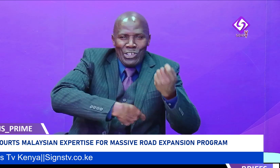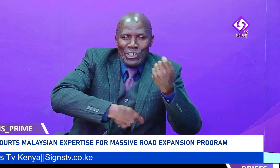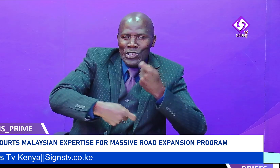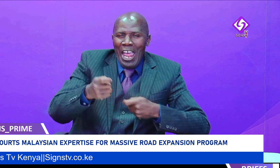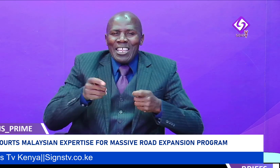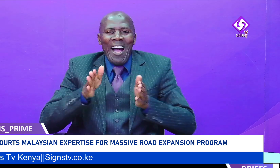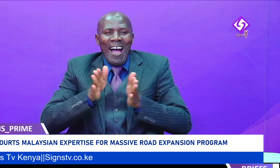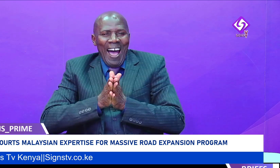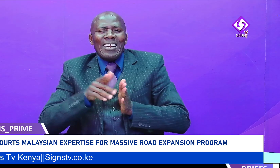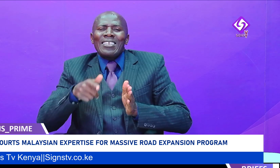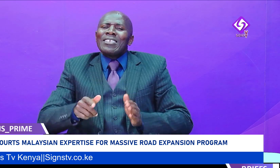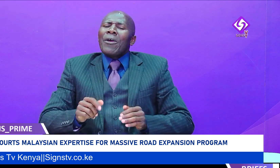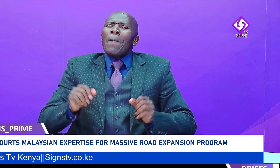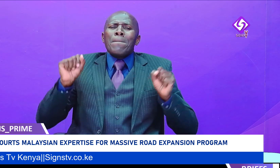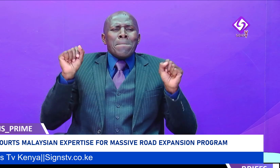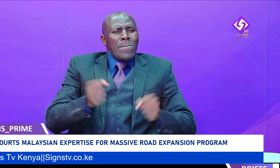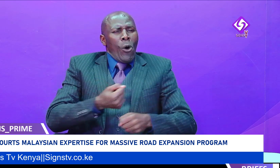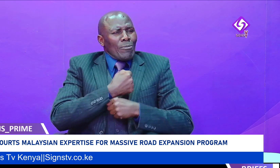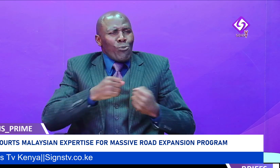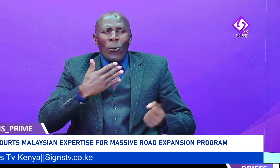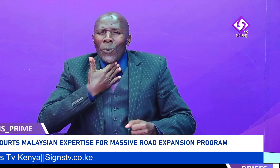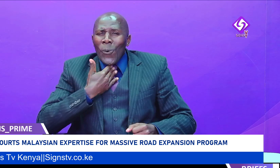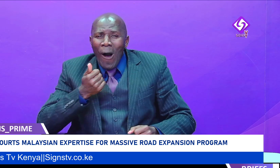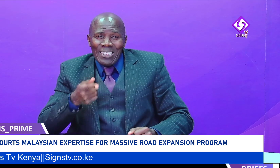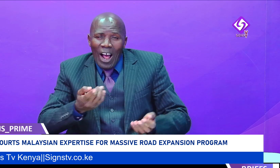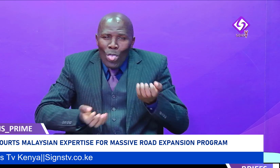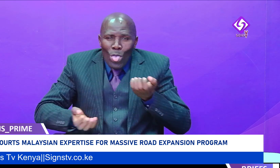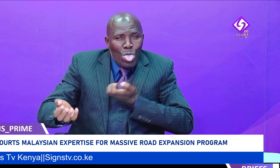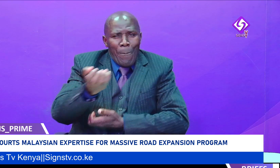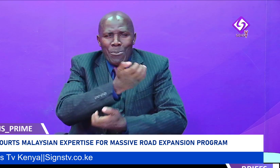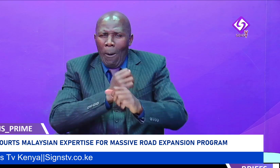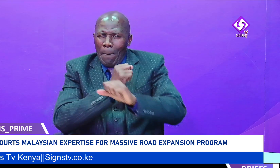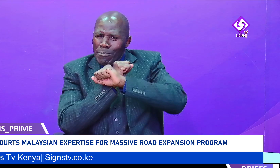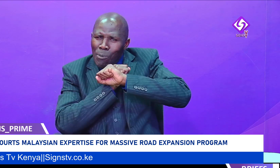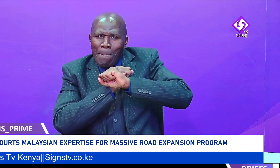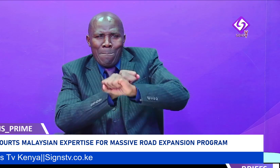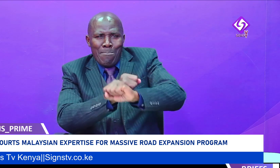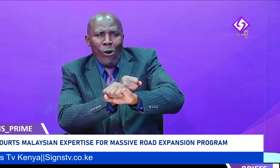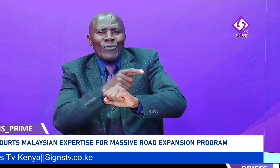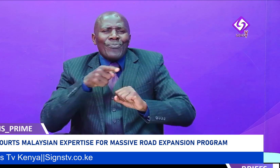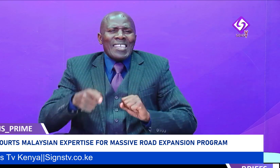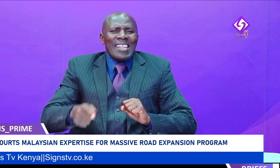potential of rural and industrial zones.